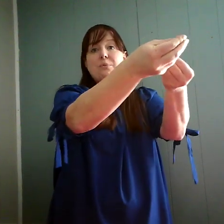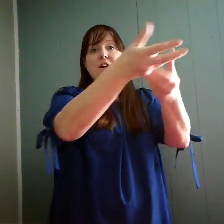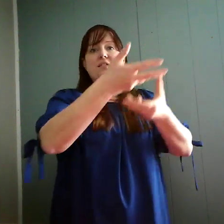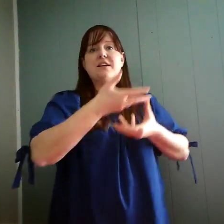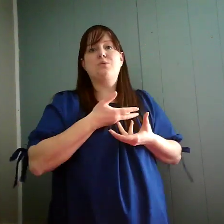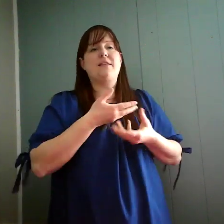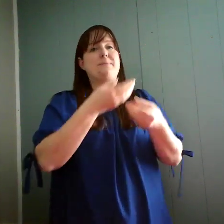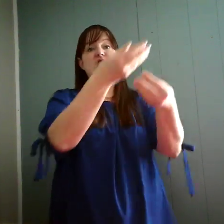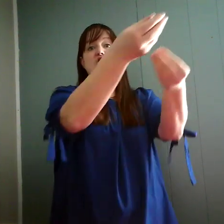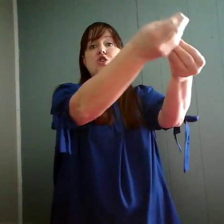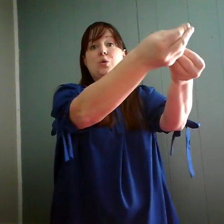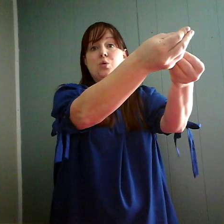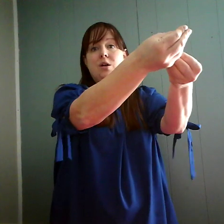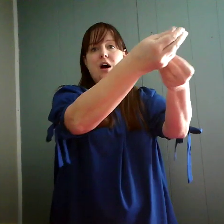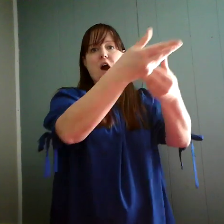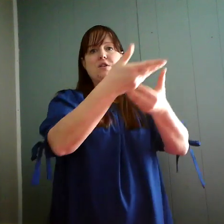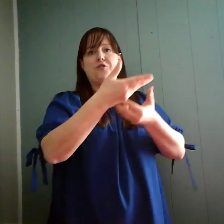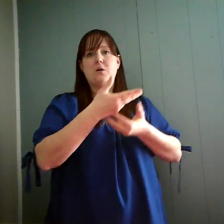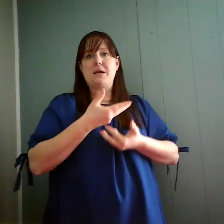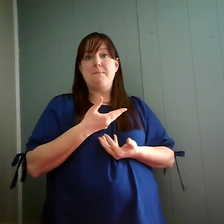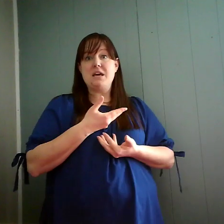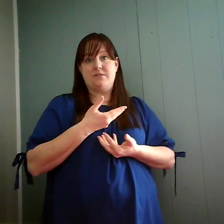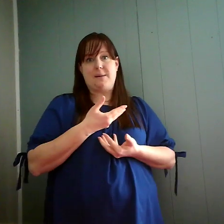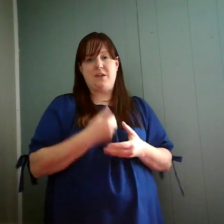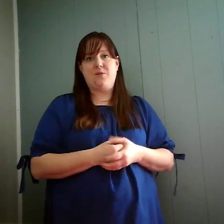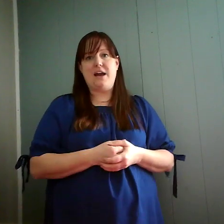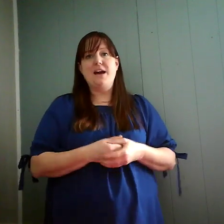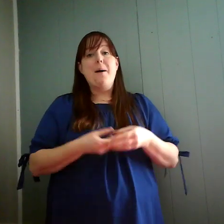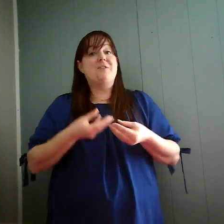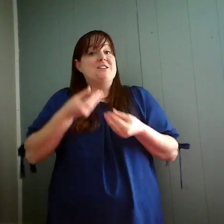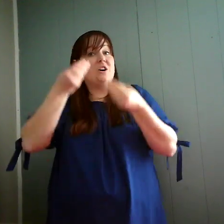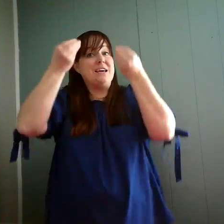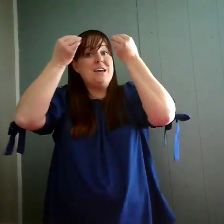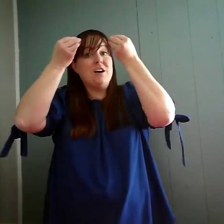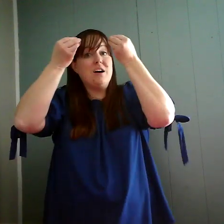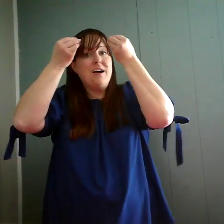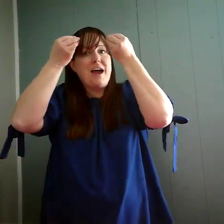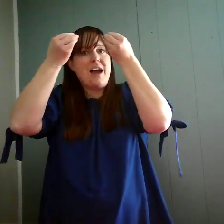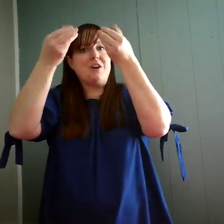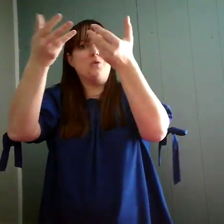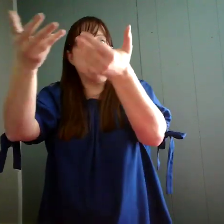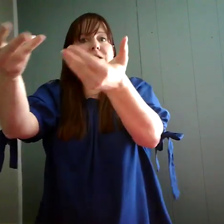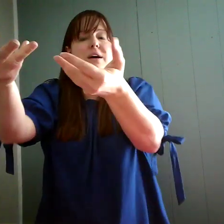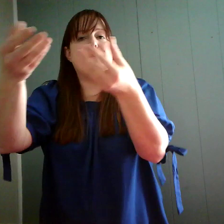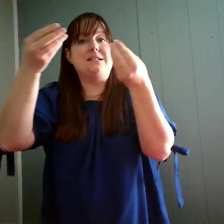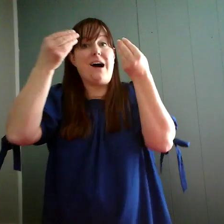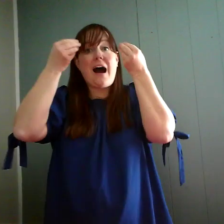bring it this way, that means you are informing me of something, right? But if I start it here, and I go this way, that means